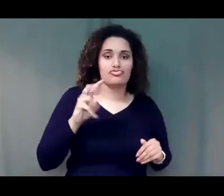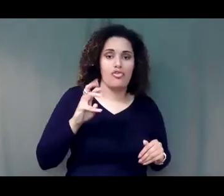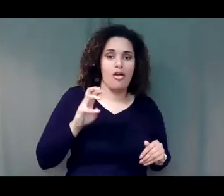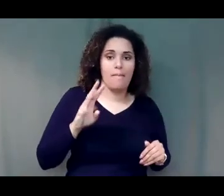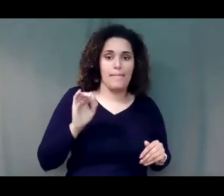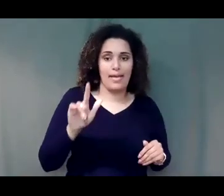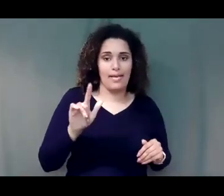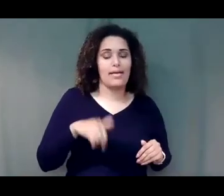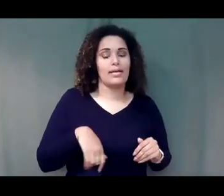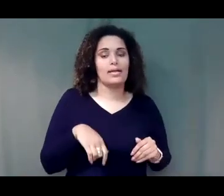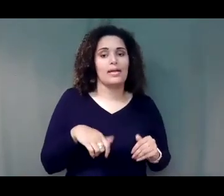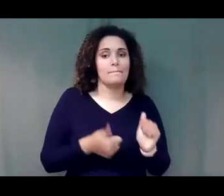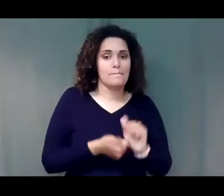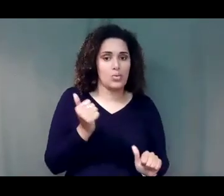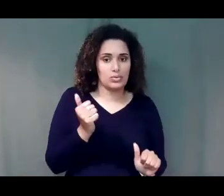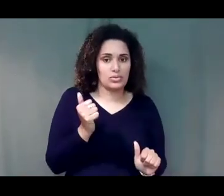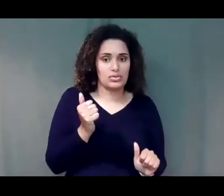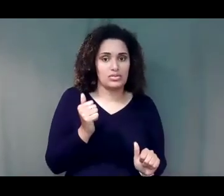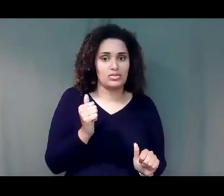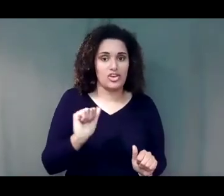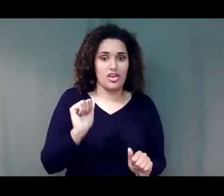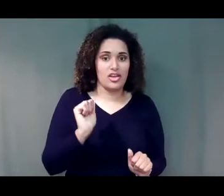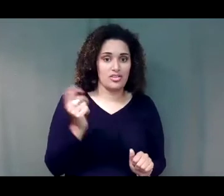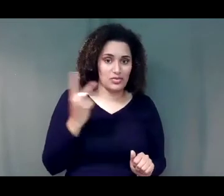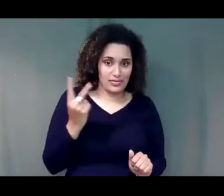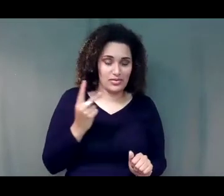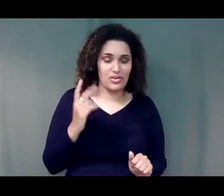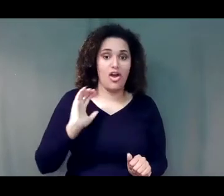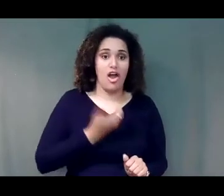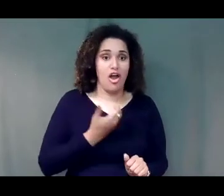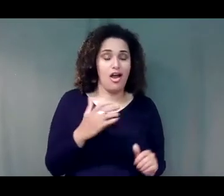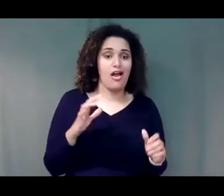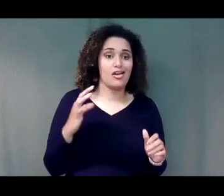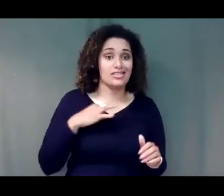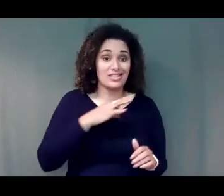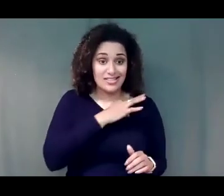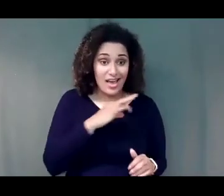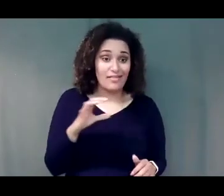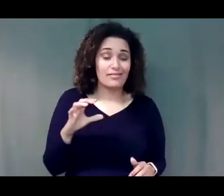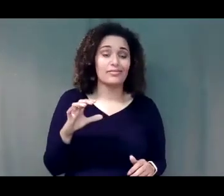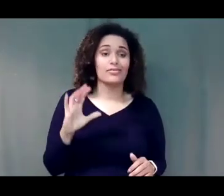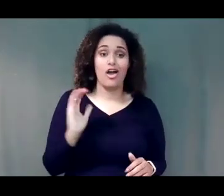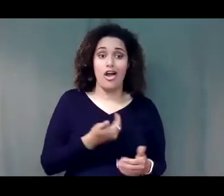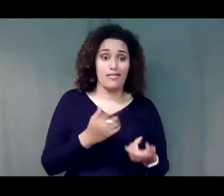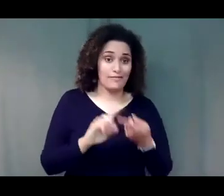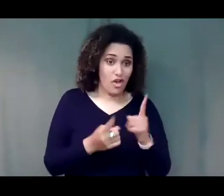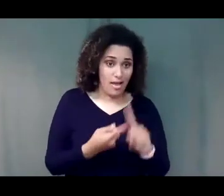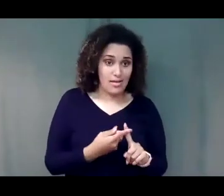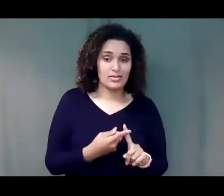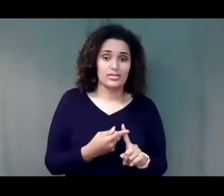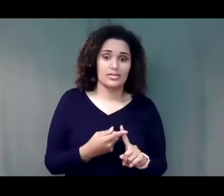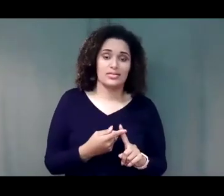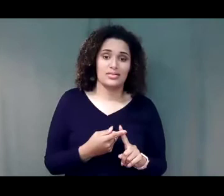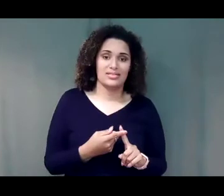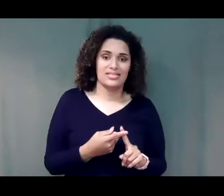was constructed by ourselves, our crew, our friends. It's kind of